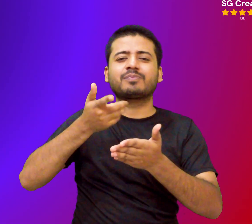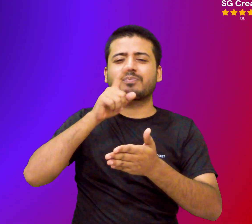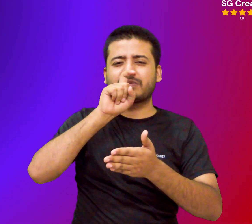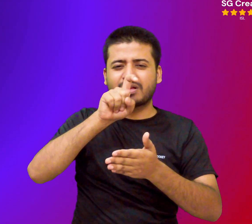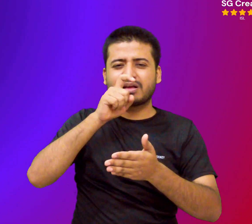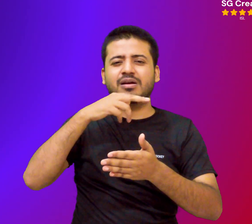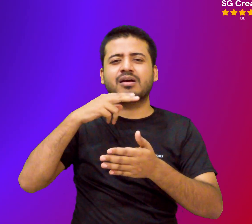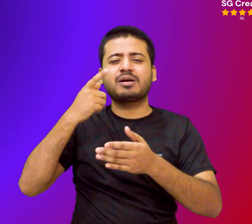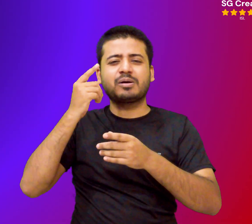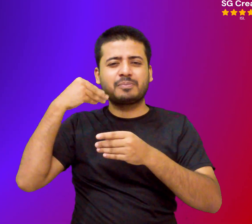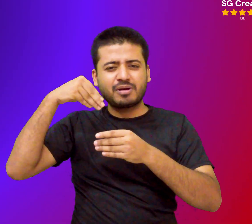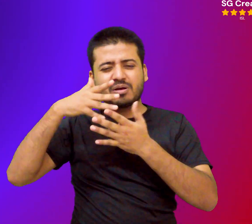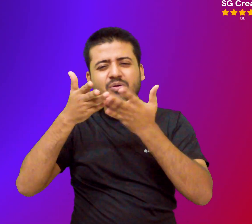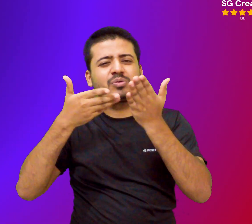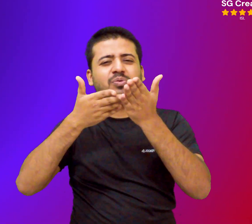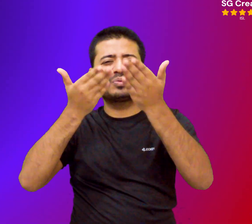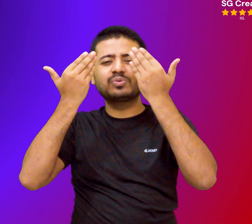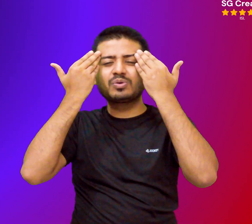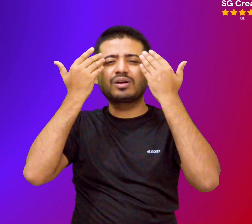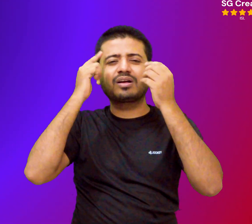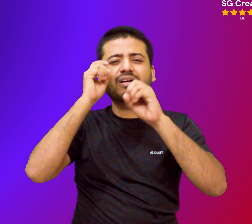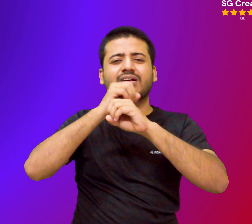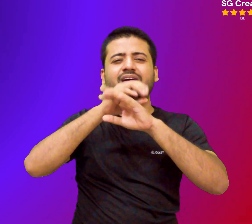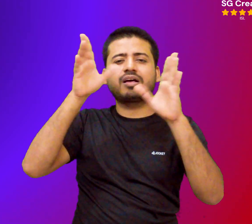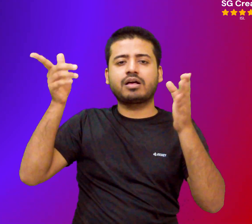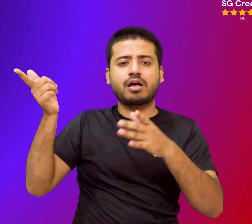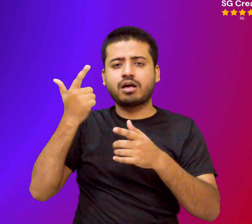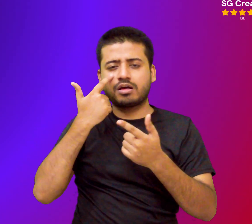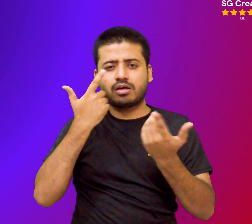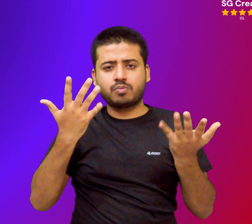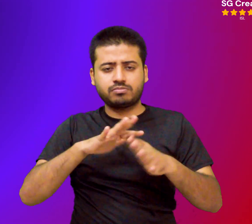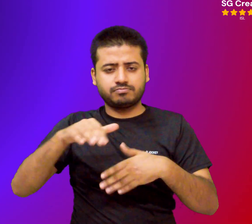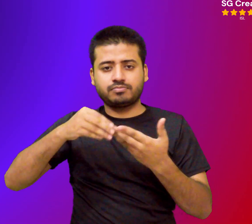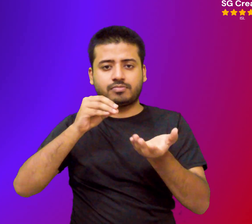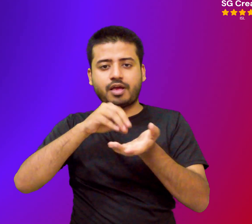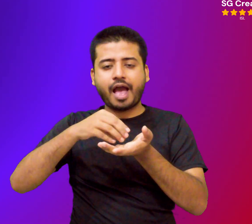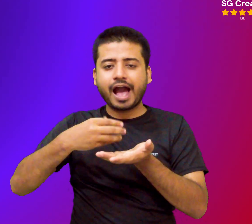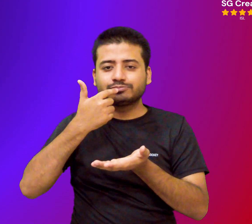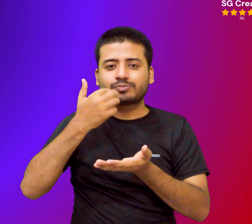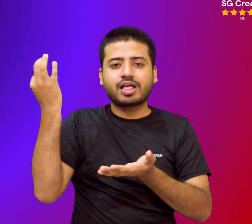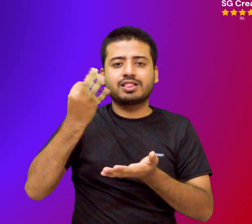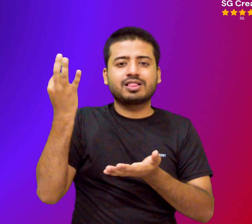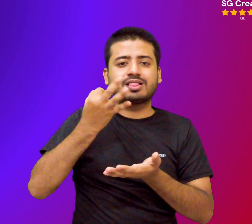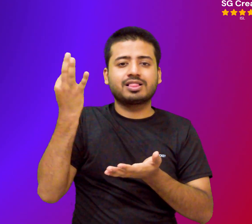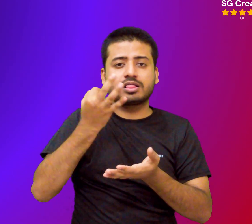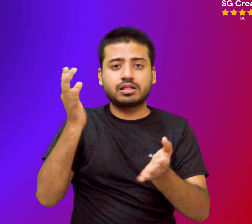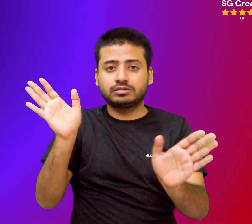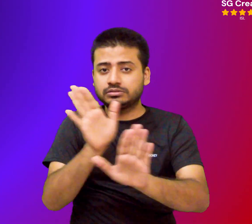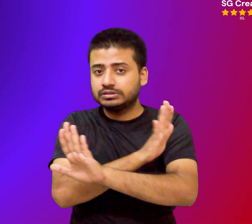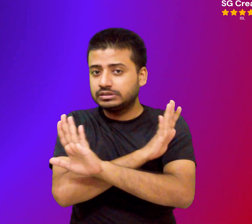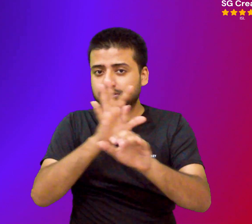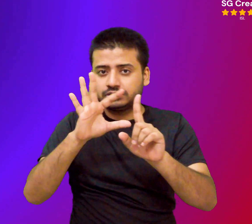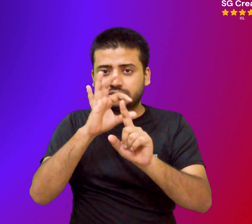found spoiled meat and other food items, dirty water and rotten vegetables being used in food